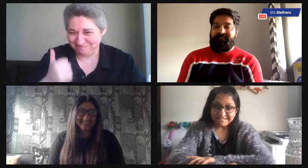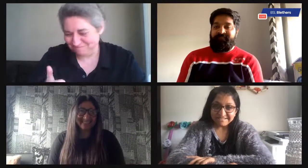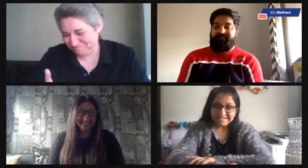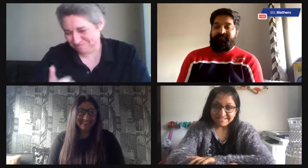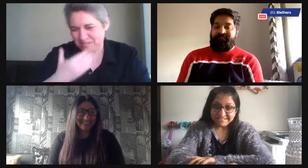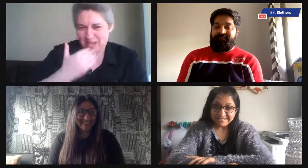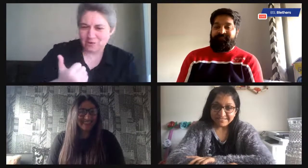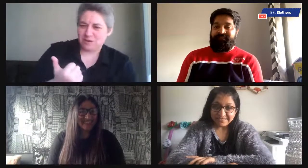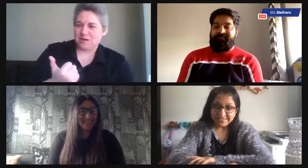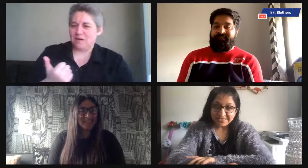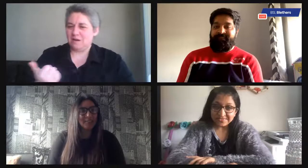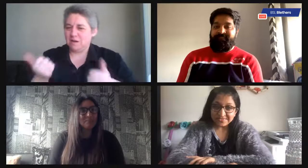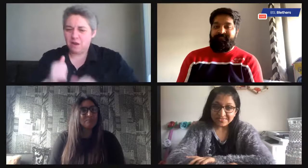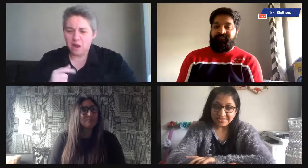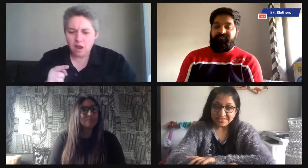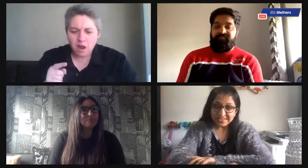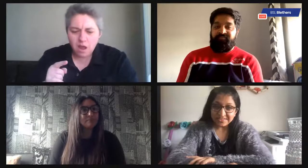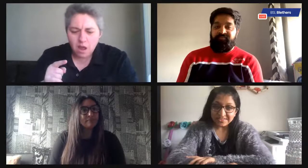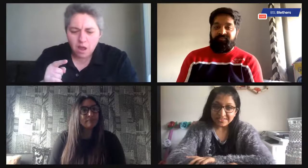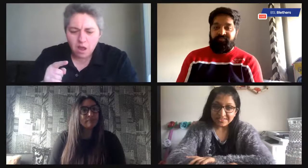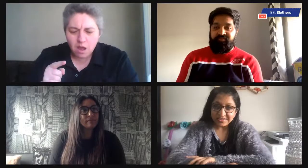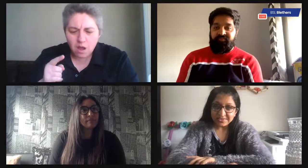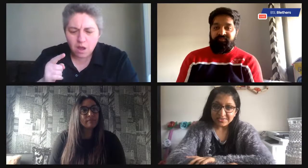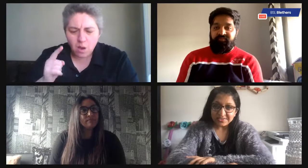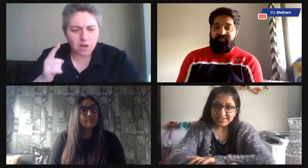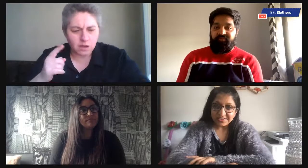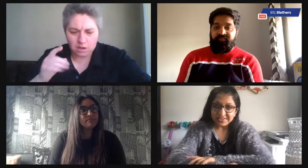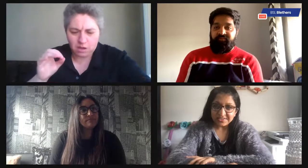for it again. So, guys, you need to get planning.